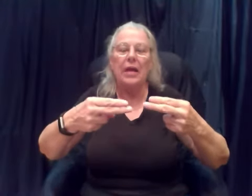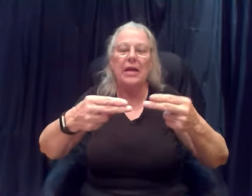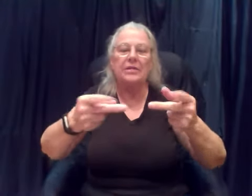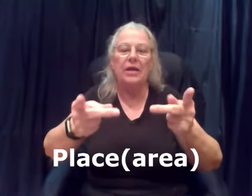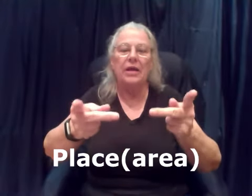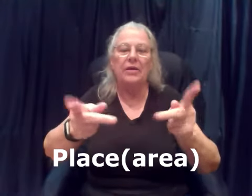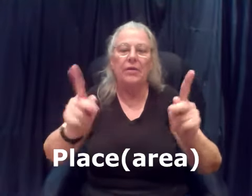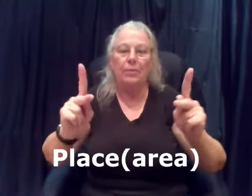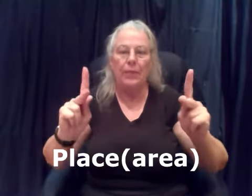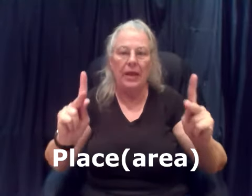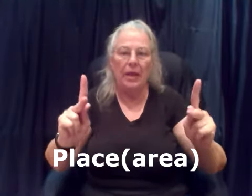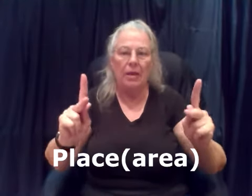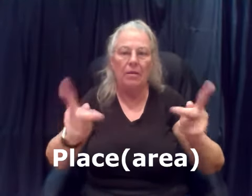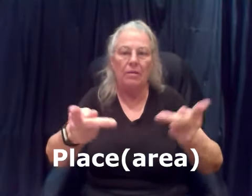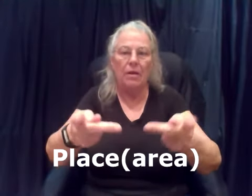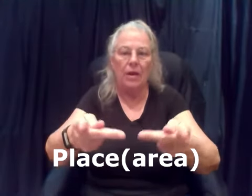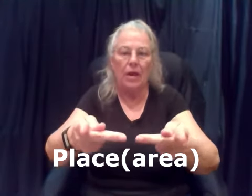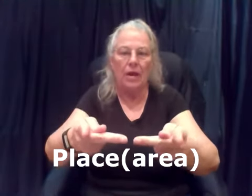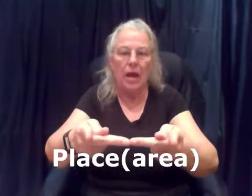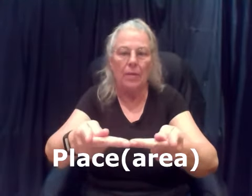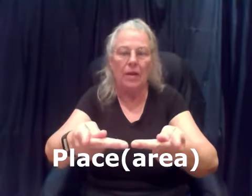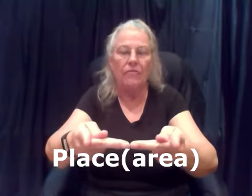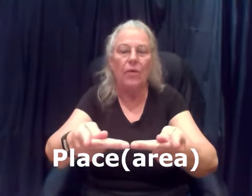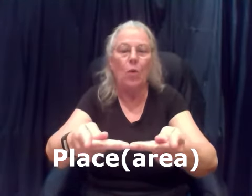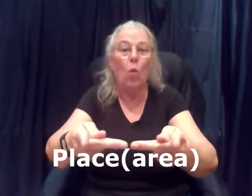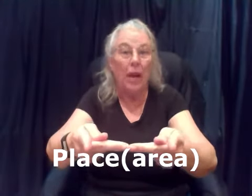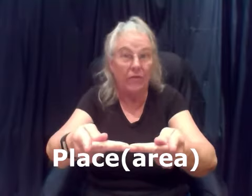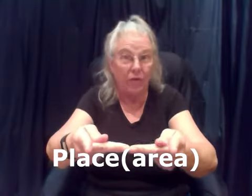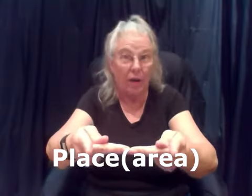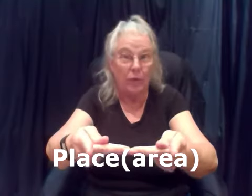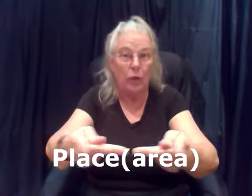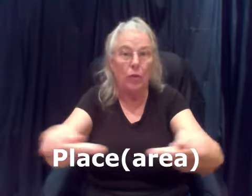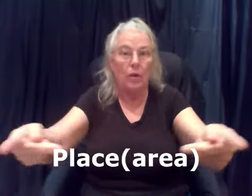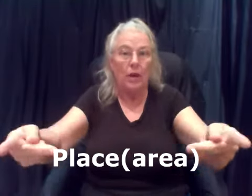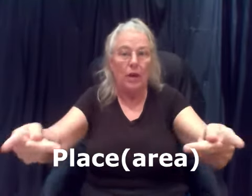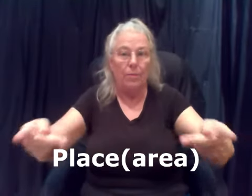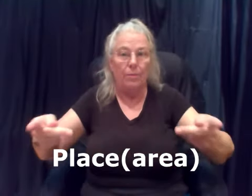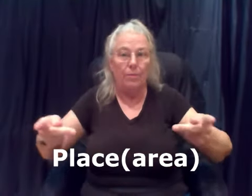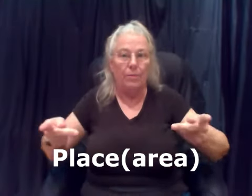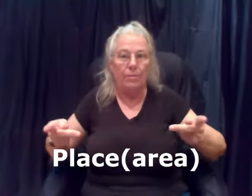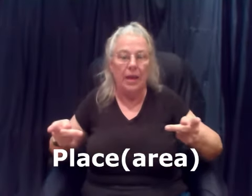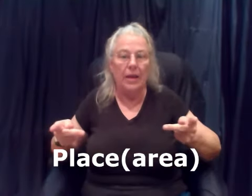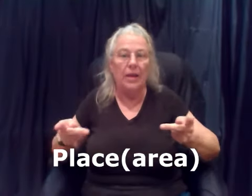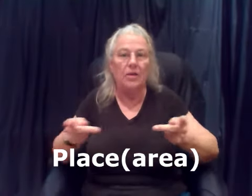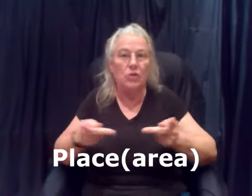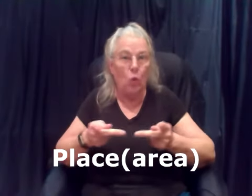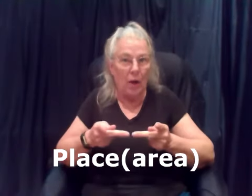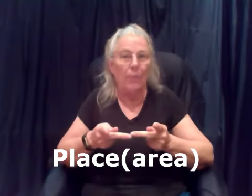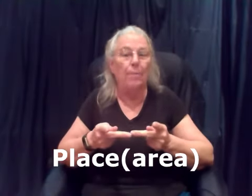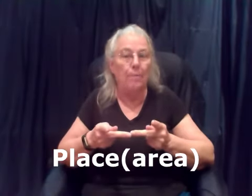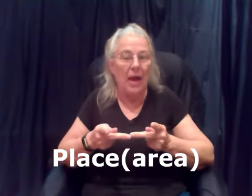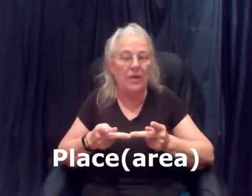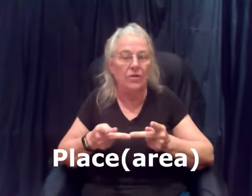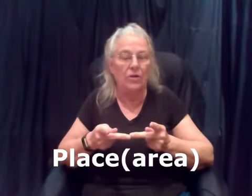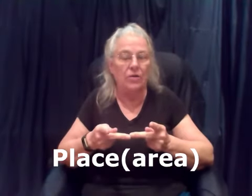Place the P coming from away from you, making a square back to